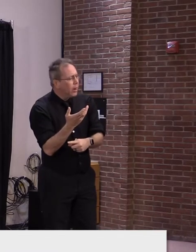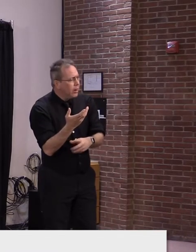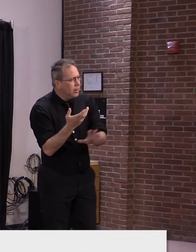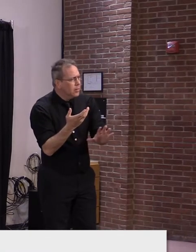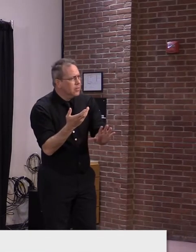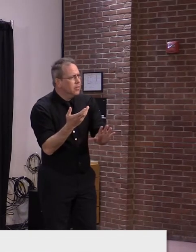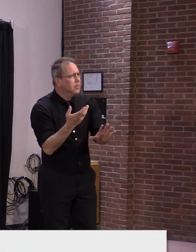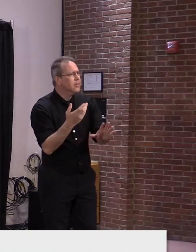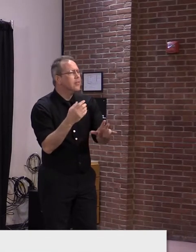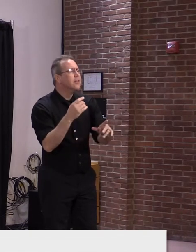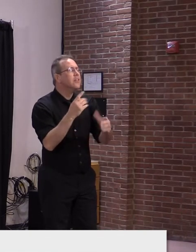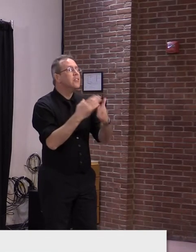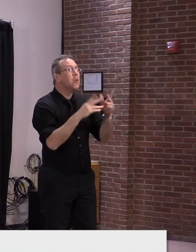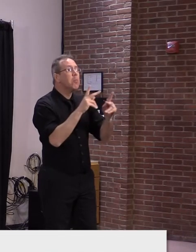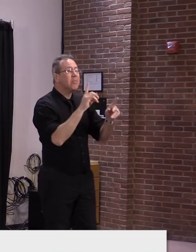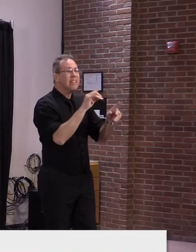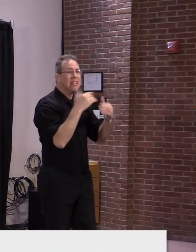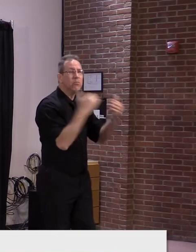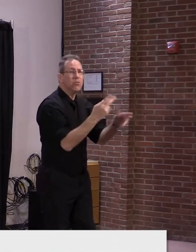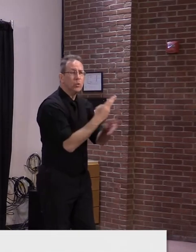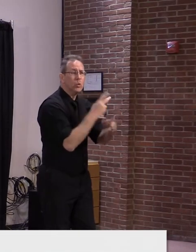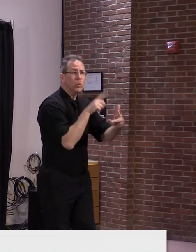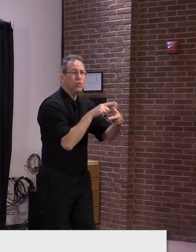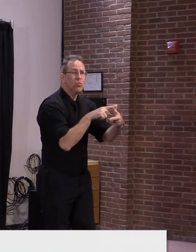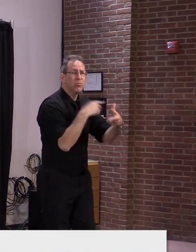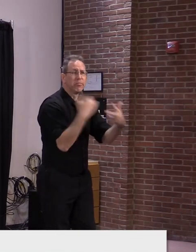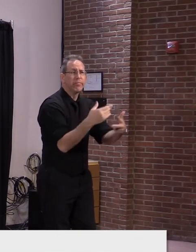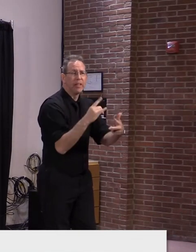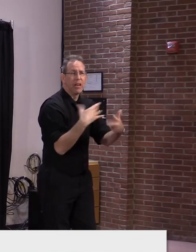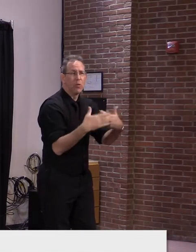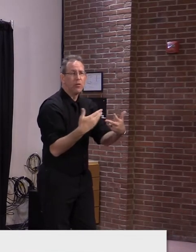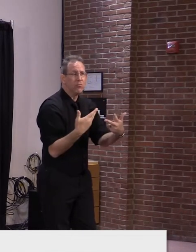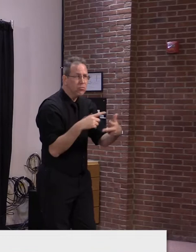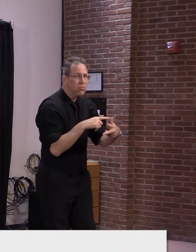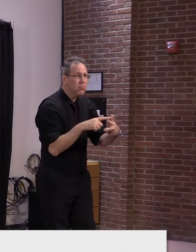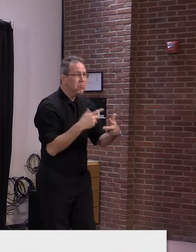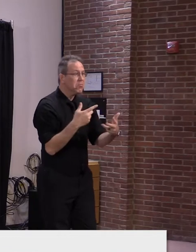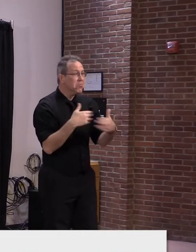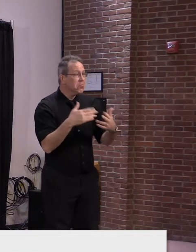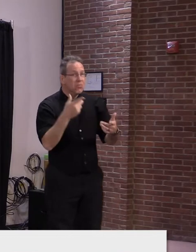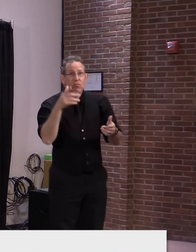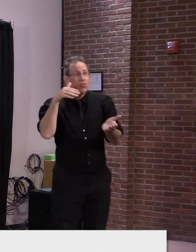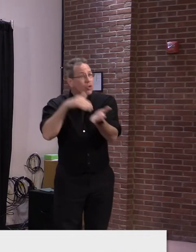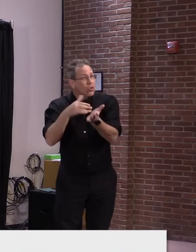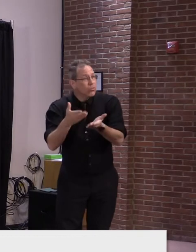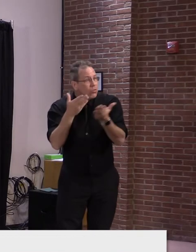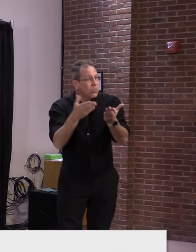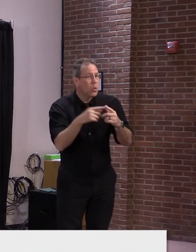have gotten one is all I can tell you, whether it was from a healthcare provider or elsewhere.